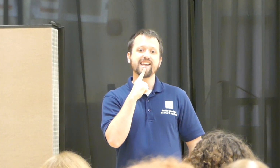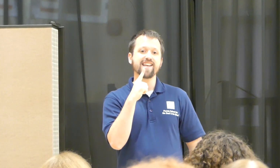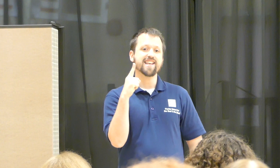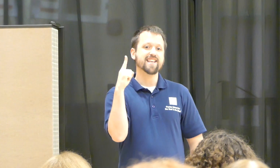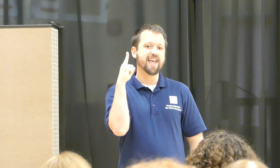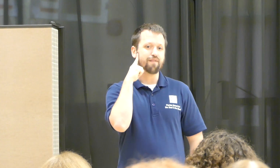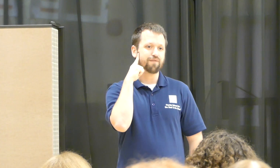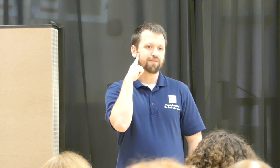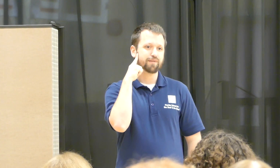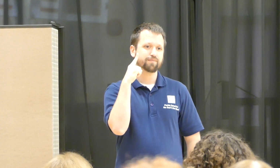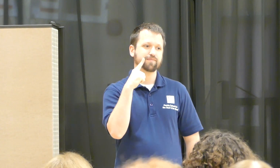Yeah.